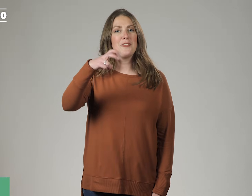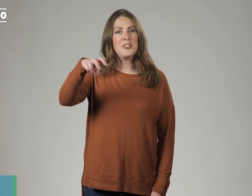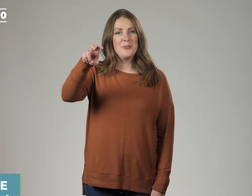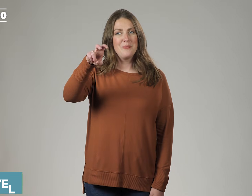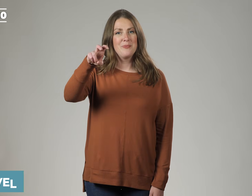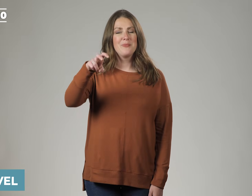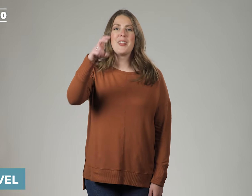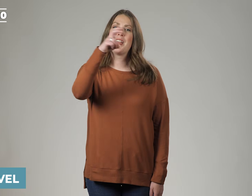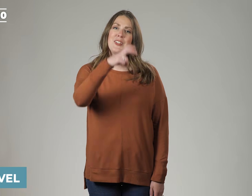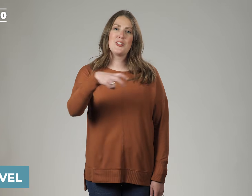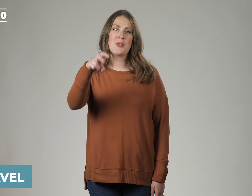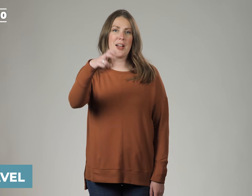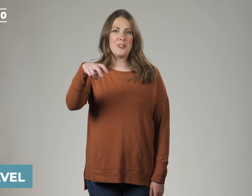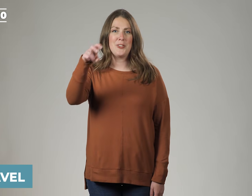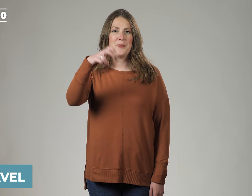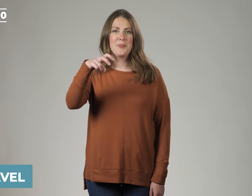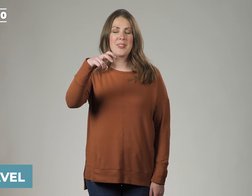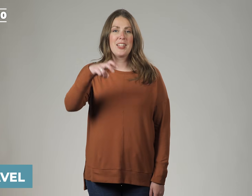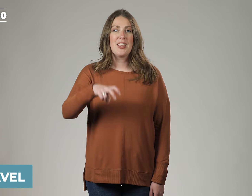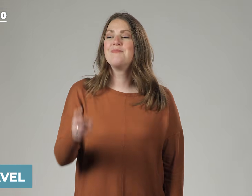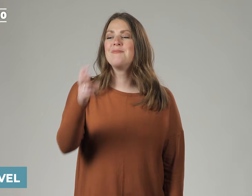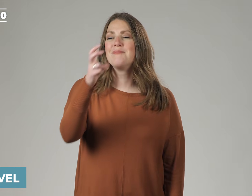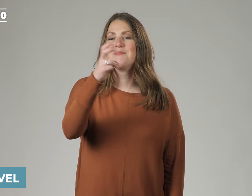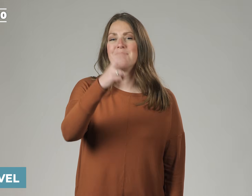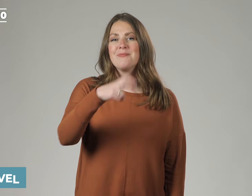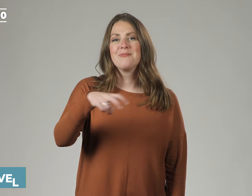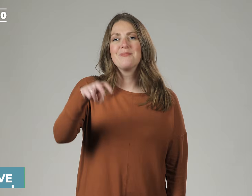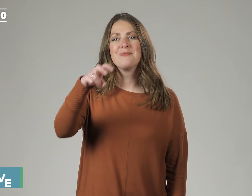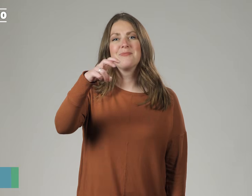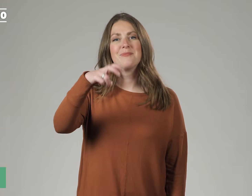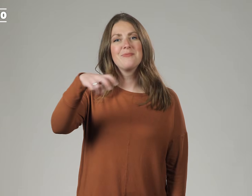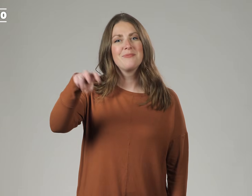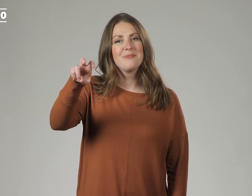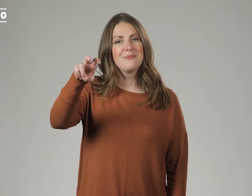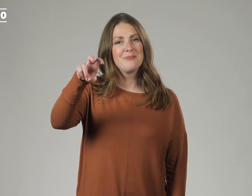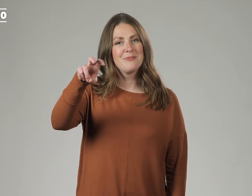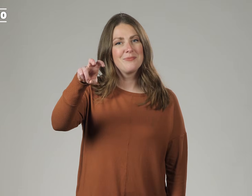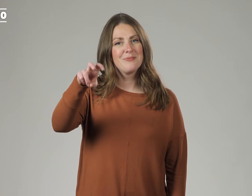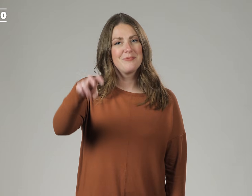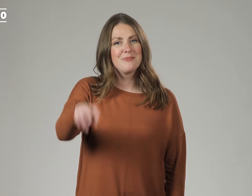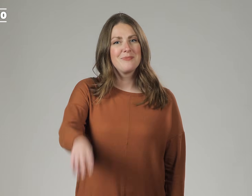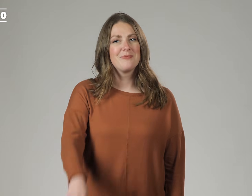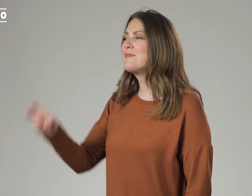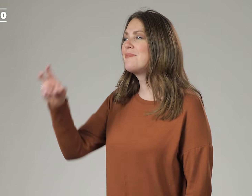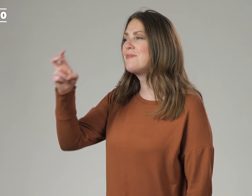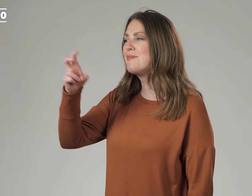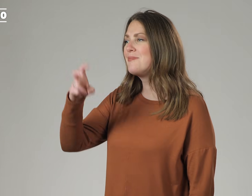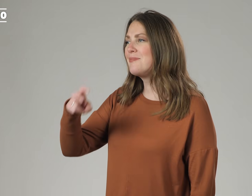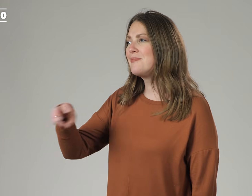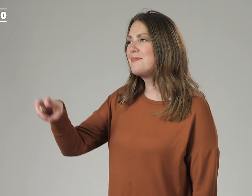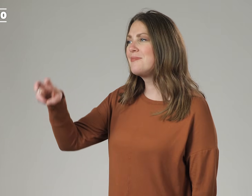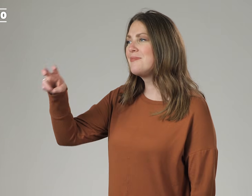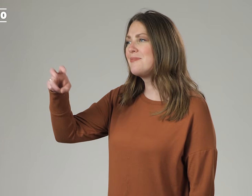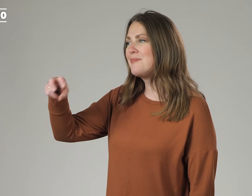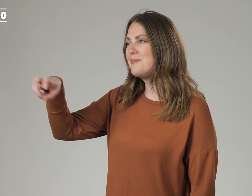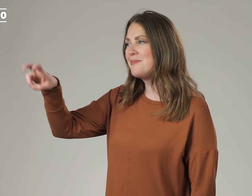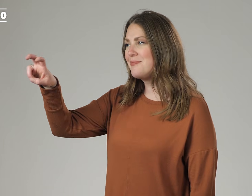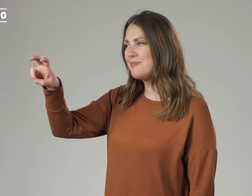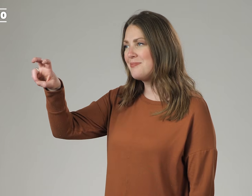Travel, travel. You have 2 bent fingers moving around like you're going from place to